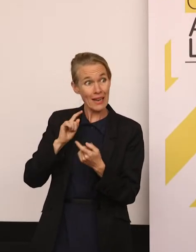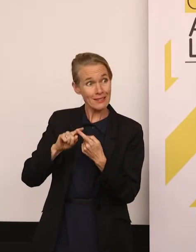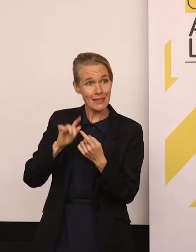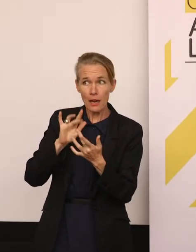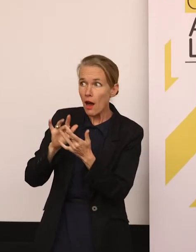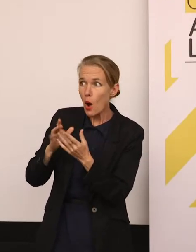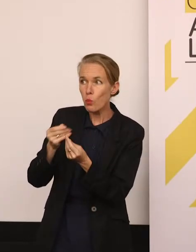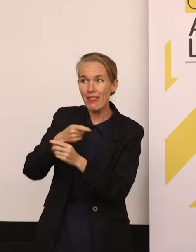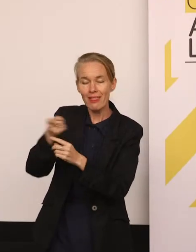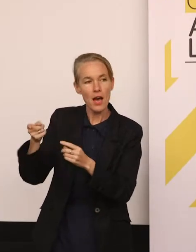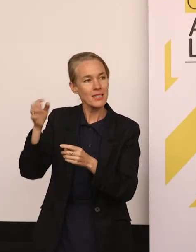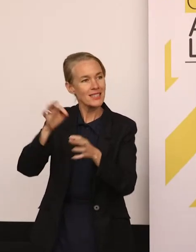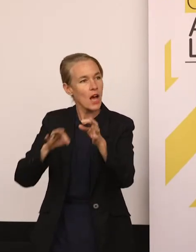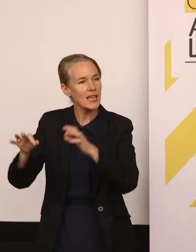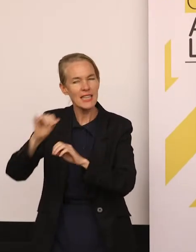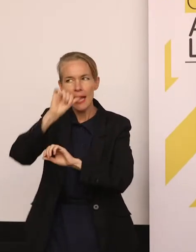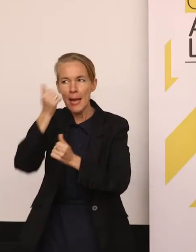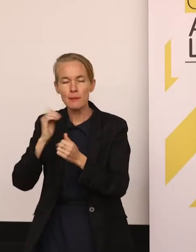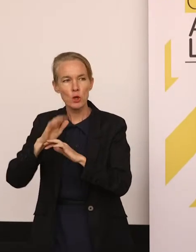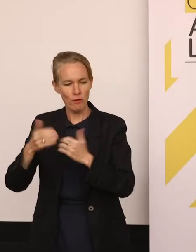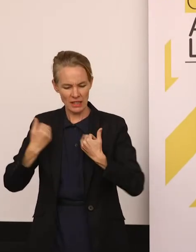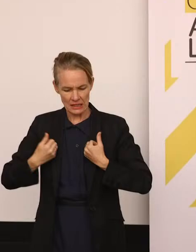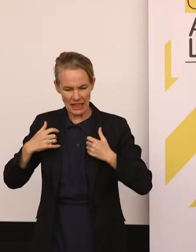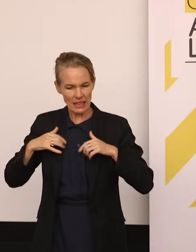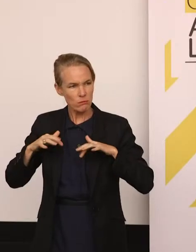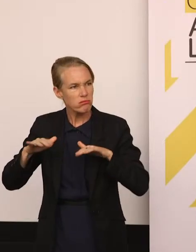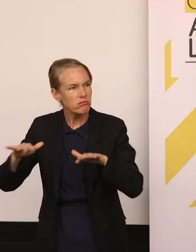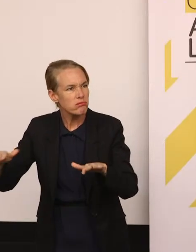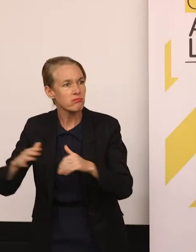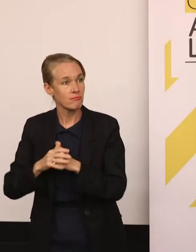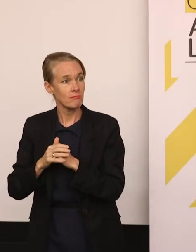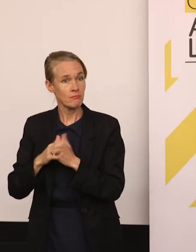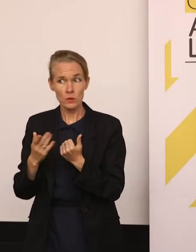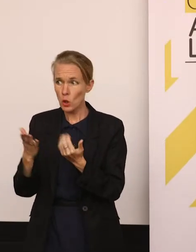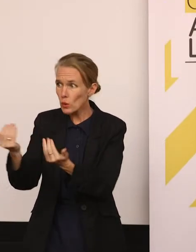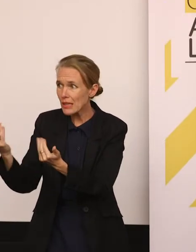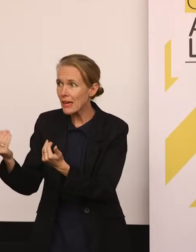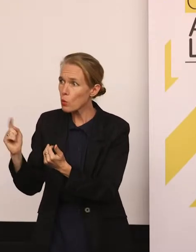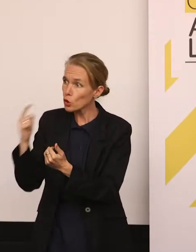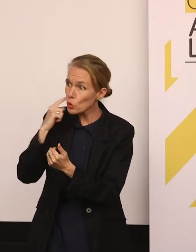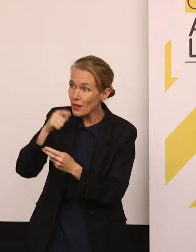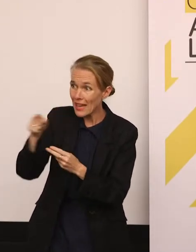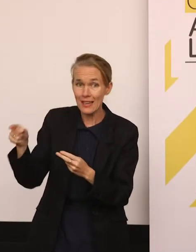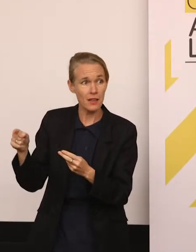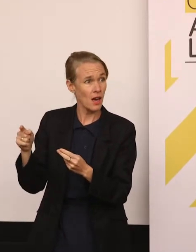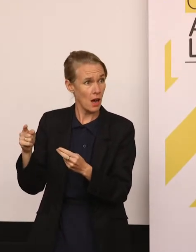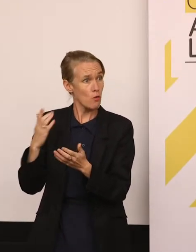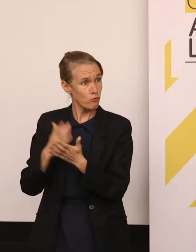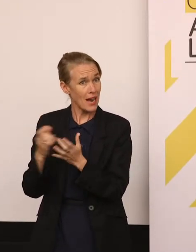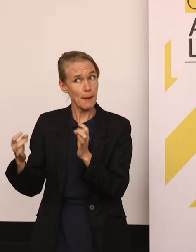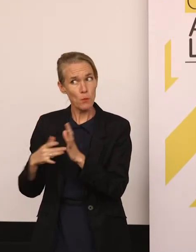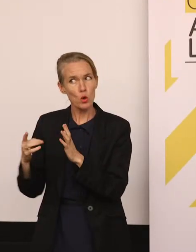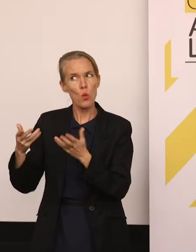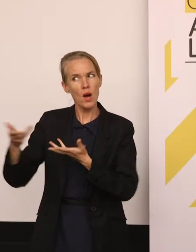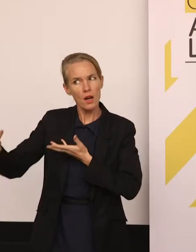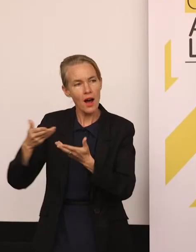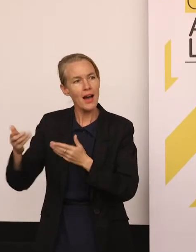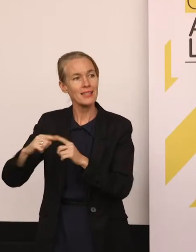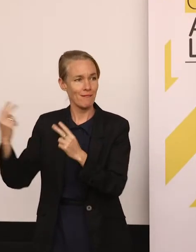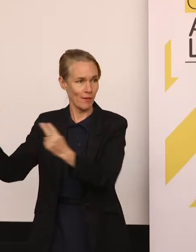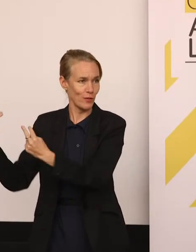look at the evidence of what's happening overseas. They will continue to opine on our response here, and I welcome that. We'll keep working with